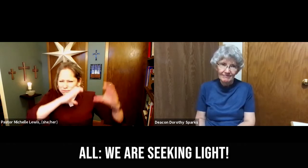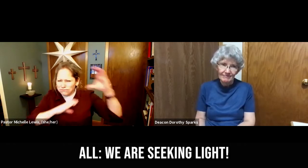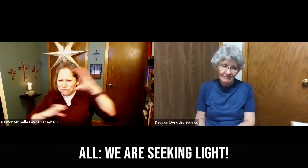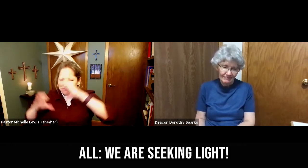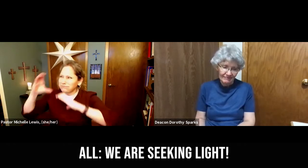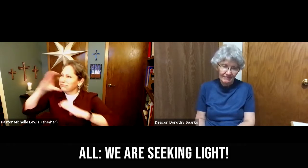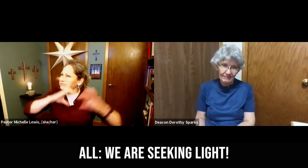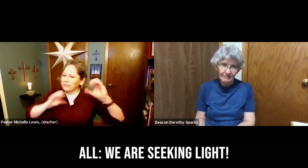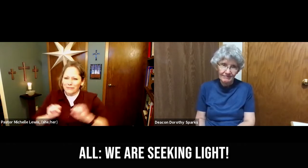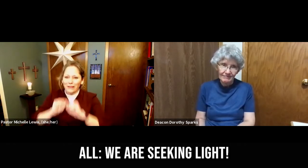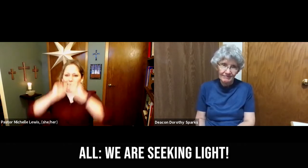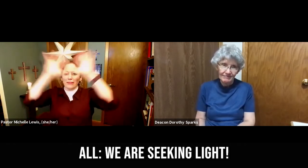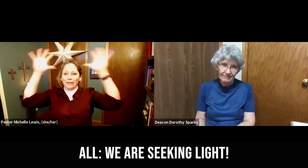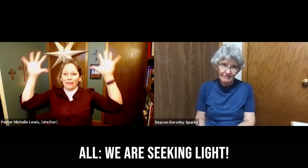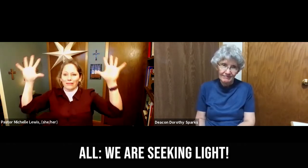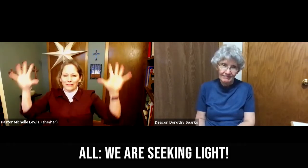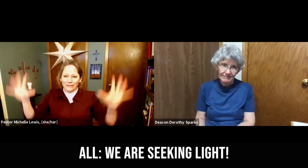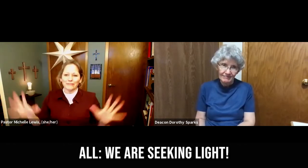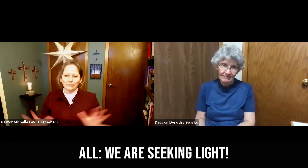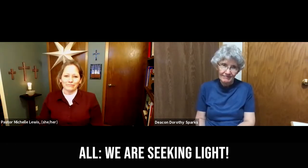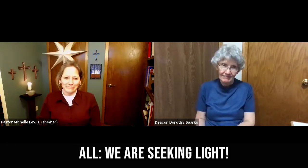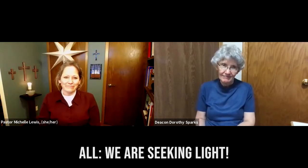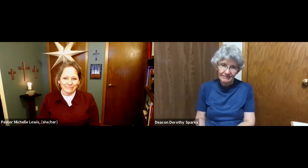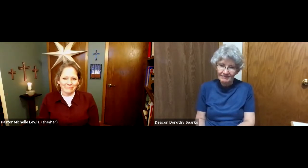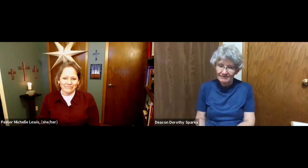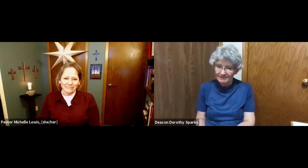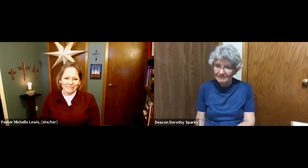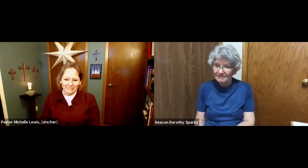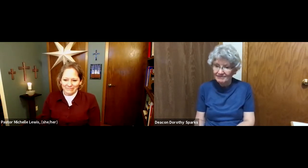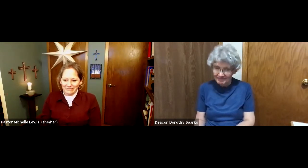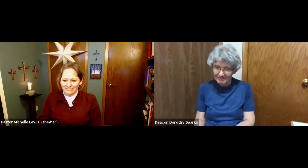we are seeking light.